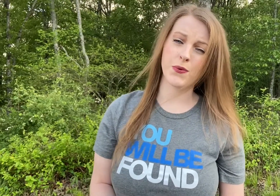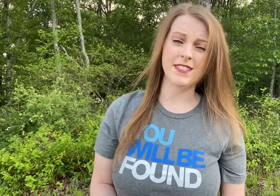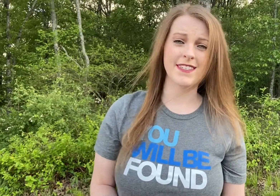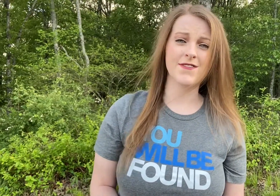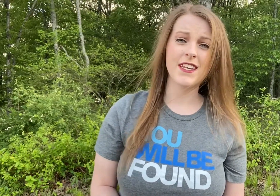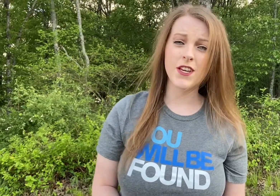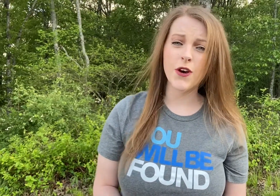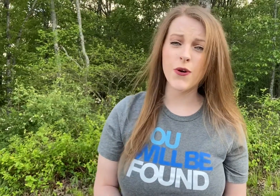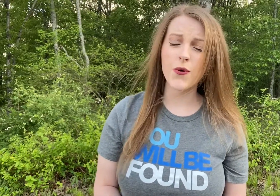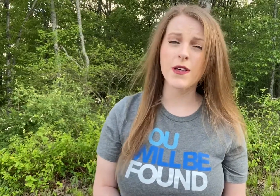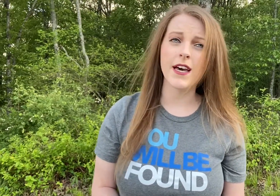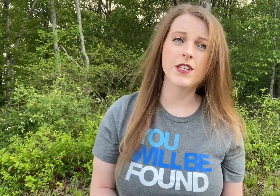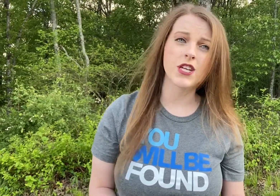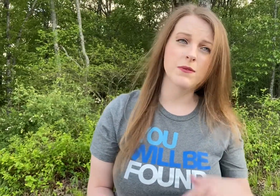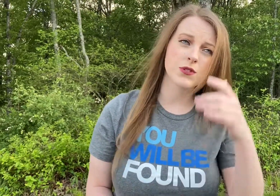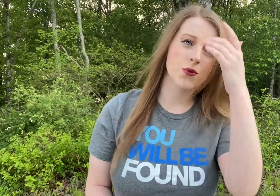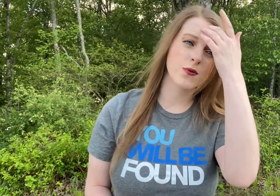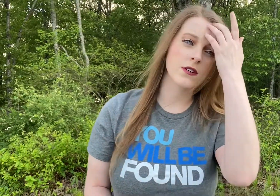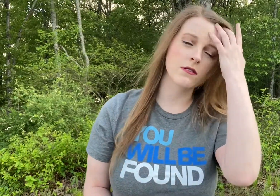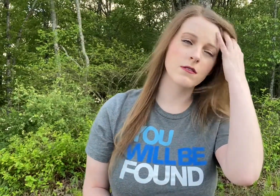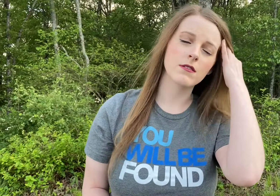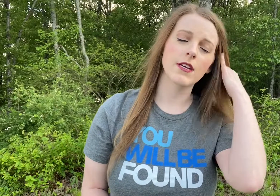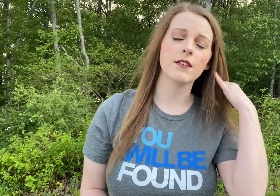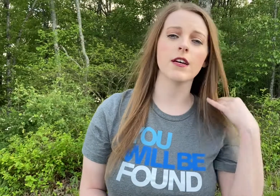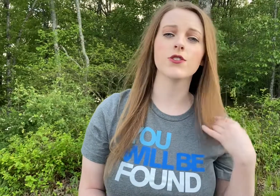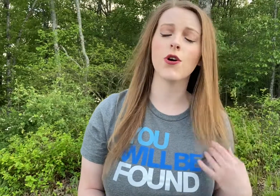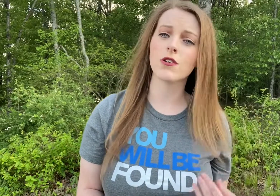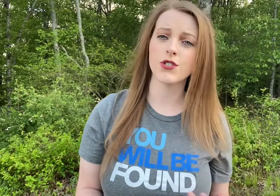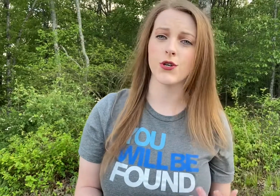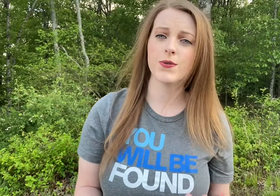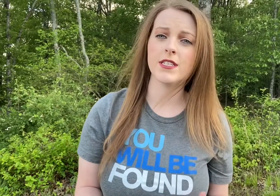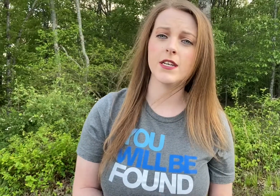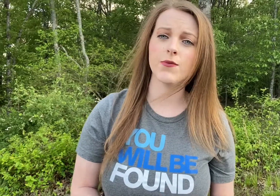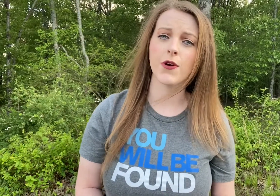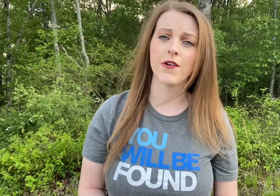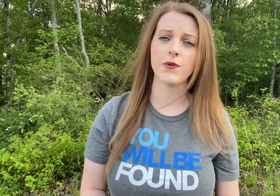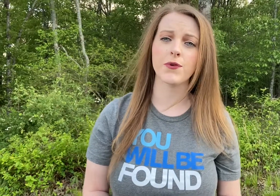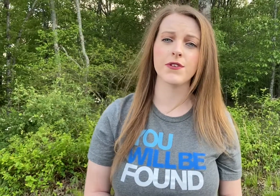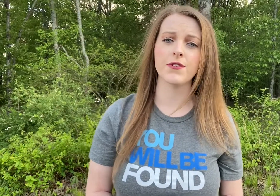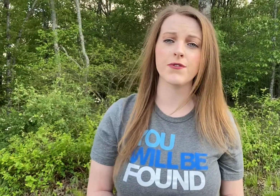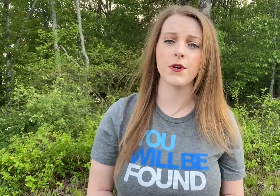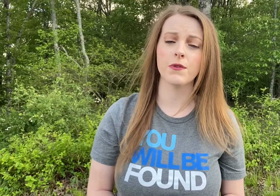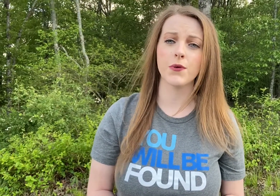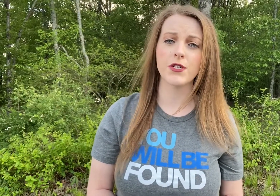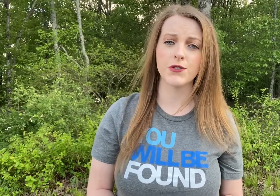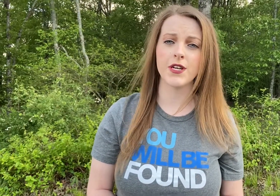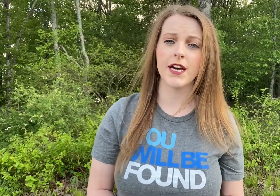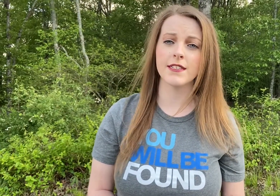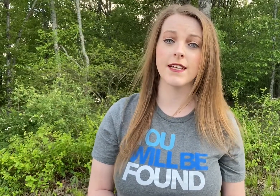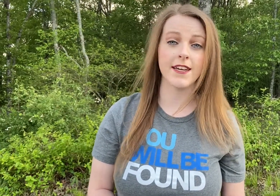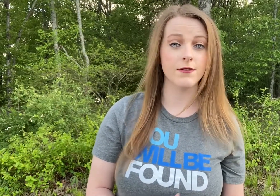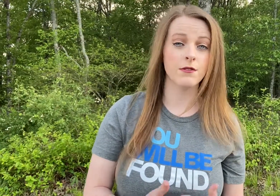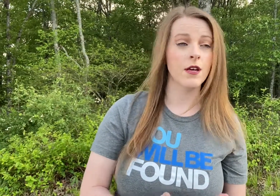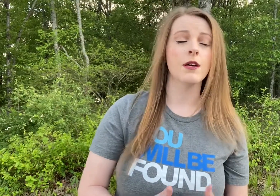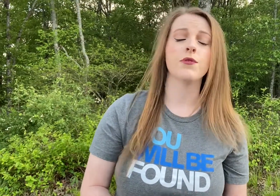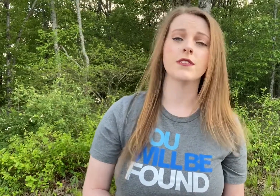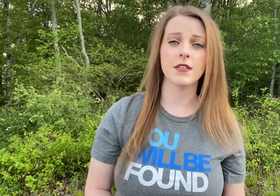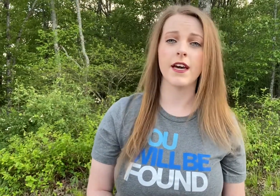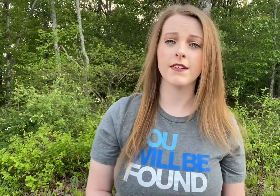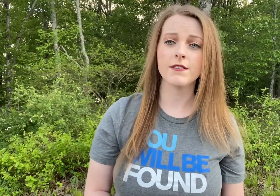recent video that James Corden's late night talk show did, where everyone from the original cast and present cast of